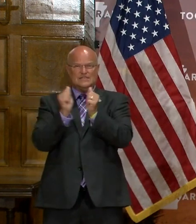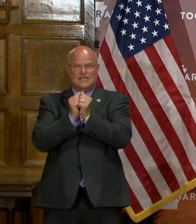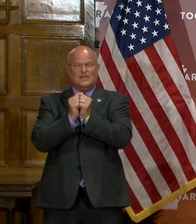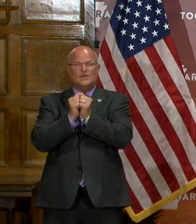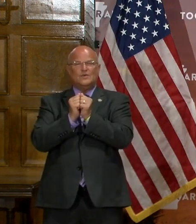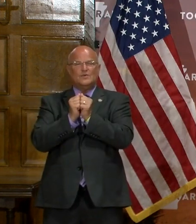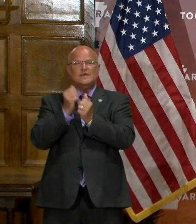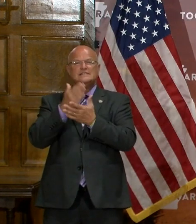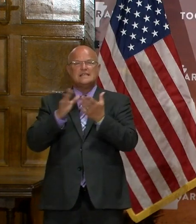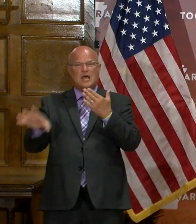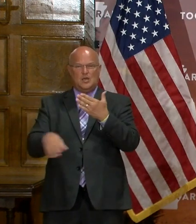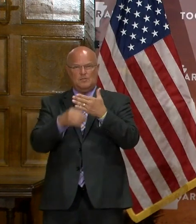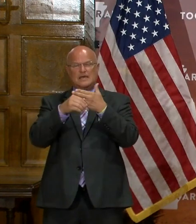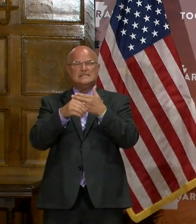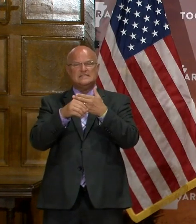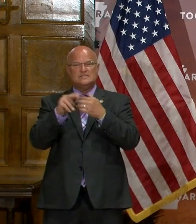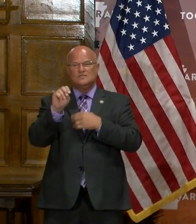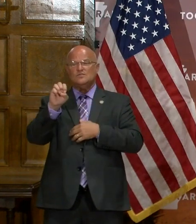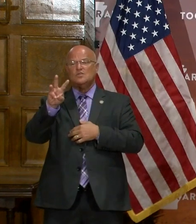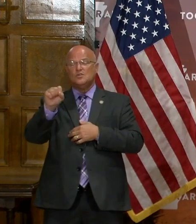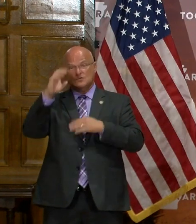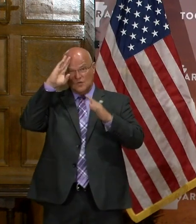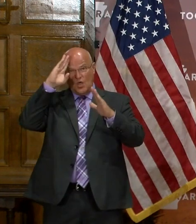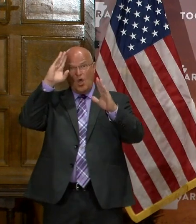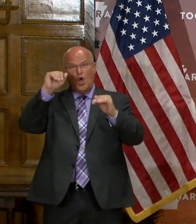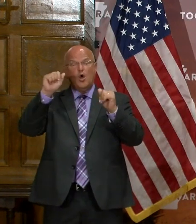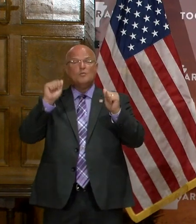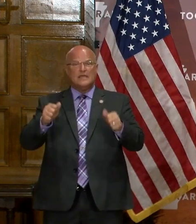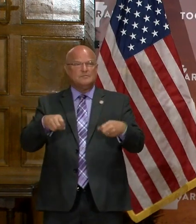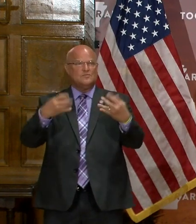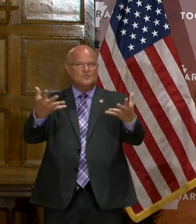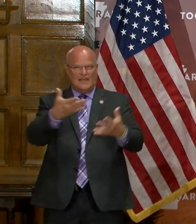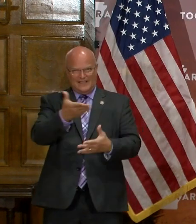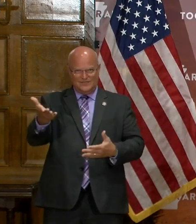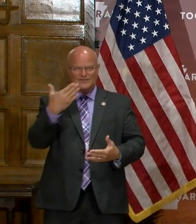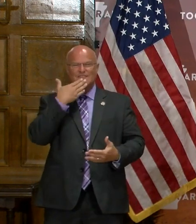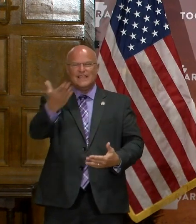some additional news that we hope we can provide to you then. Thank you.